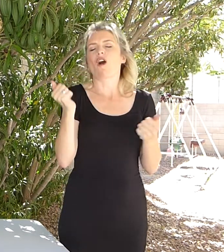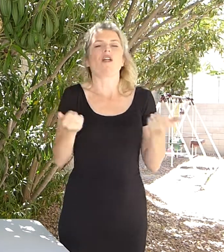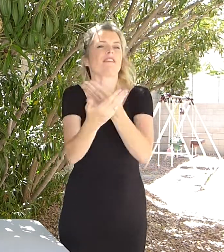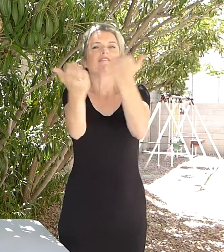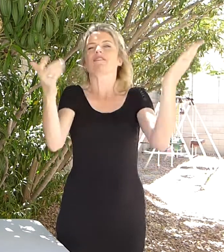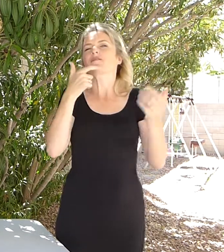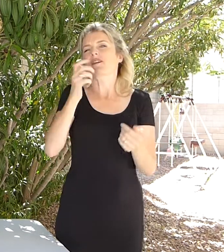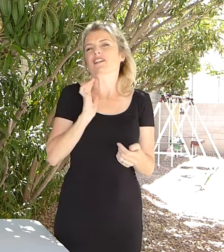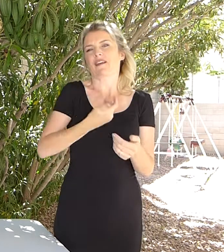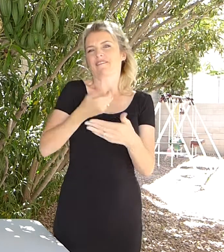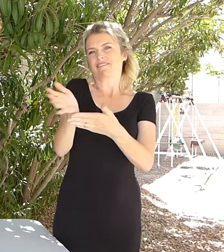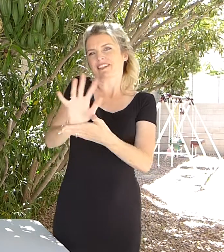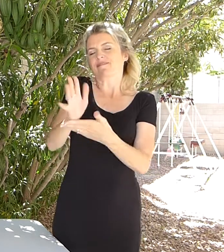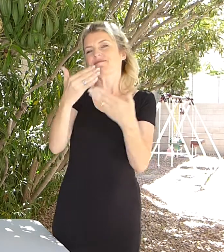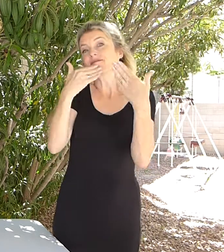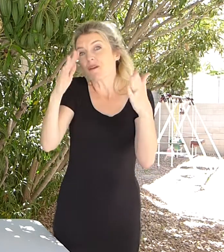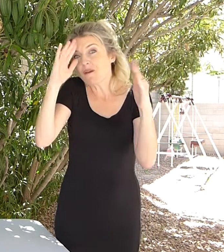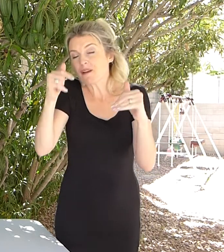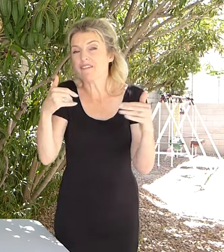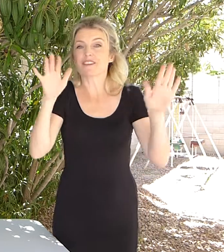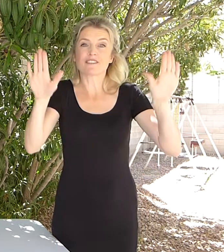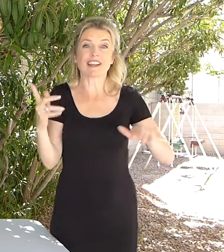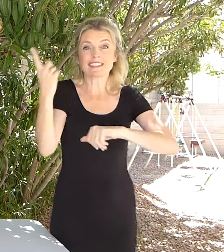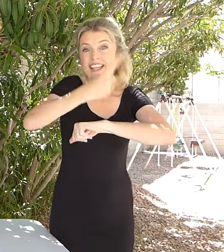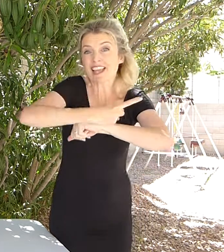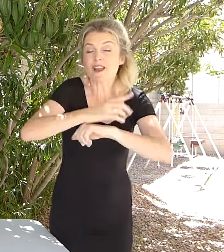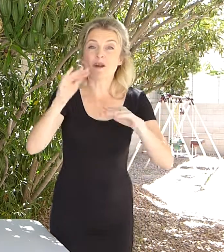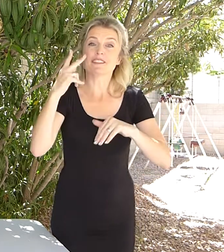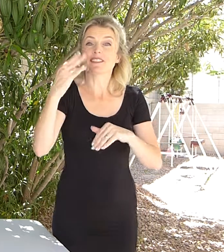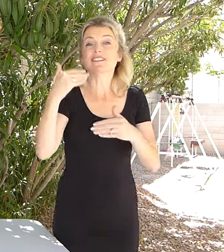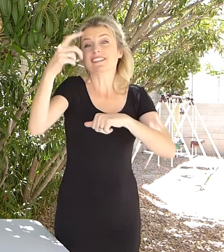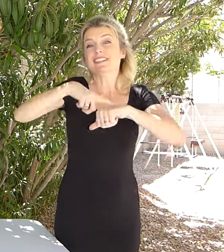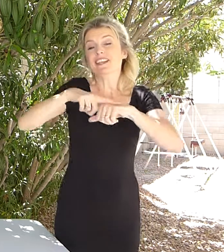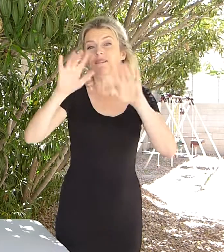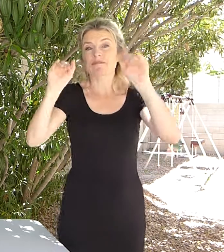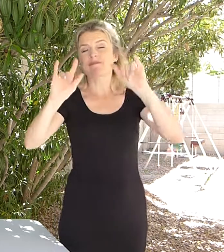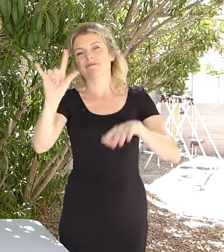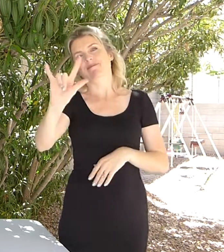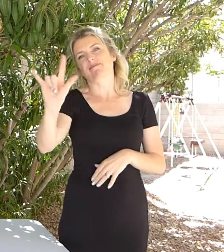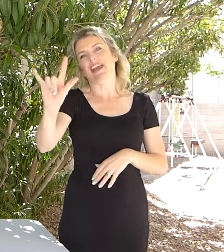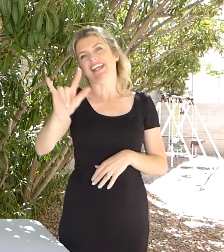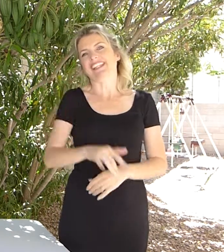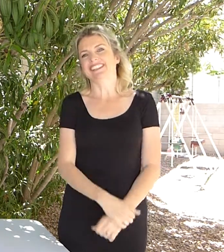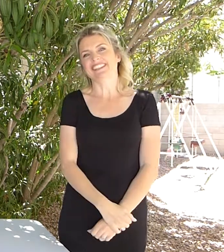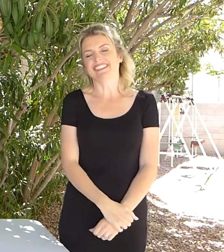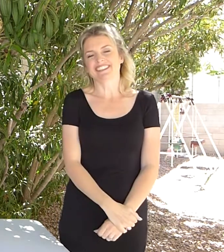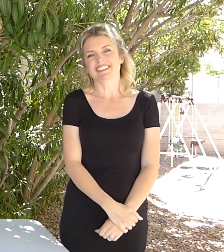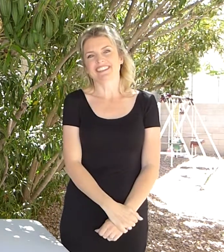you for watching. So we hope you have a great day, and we hope to see you next time. Bye.